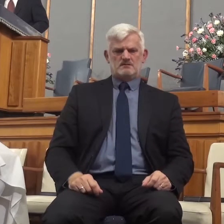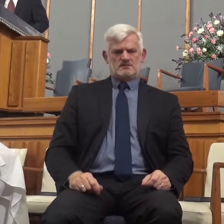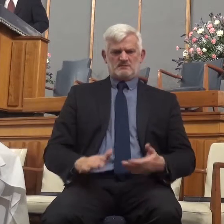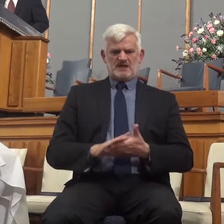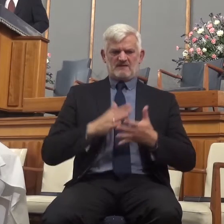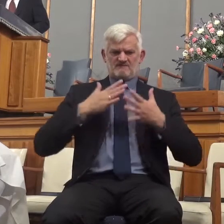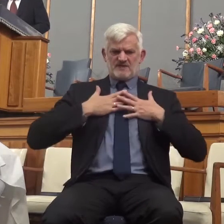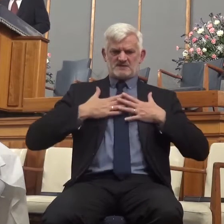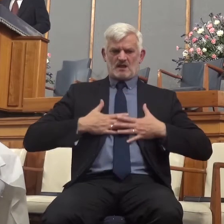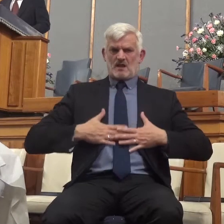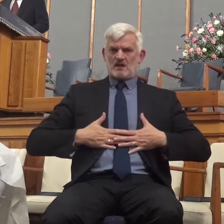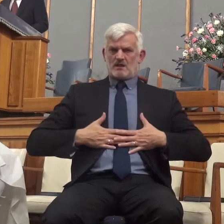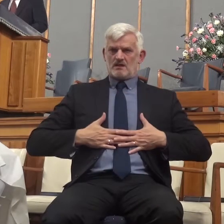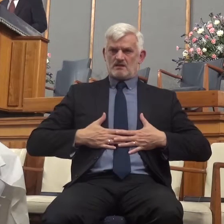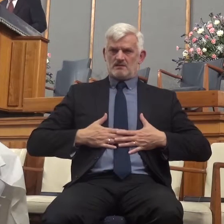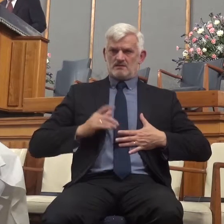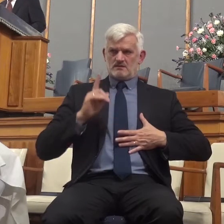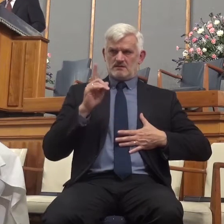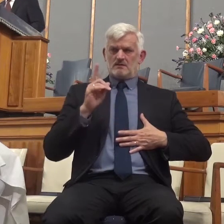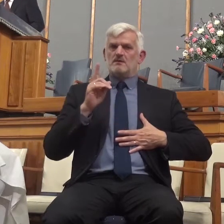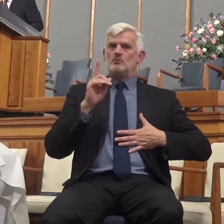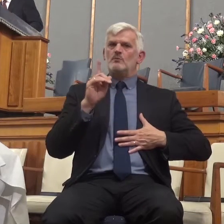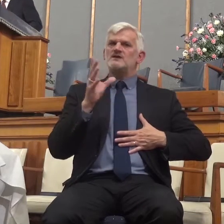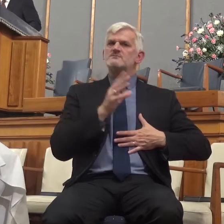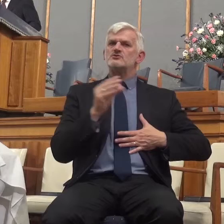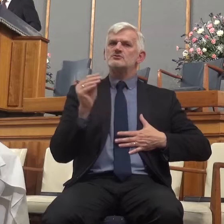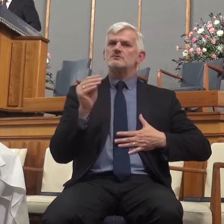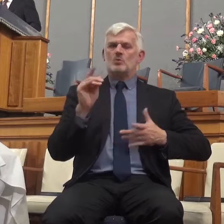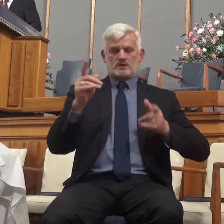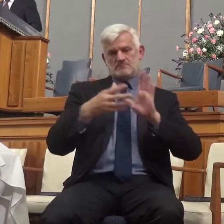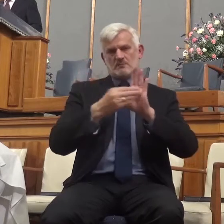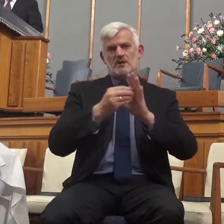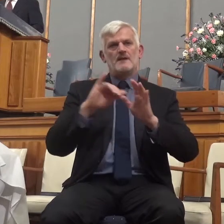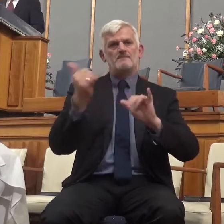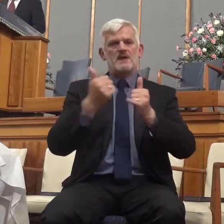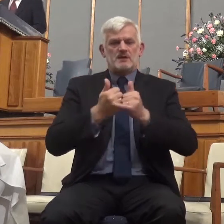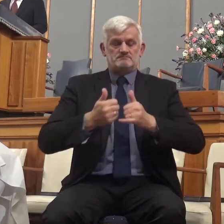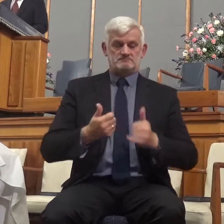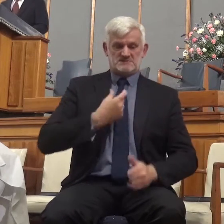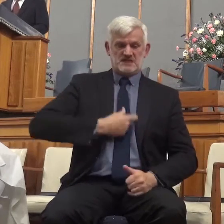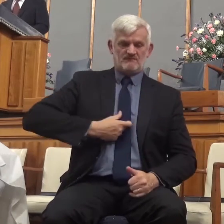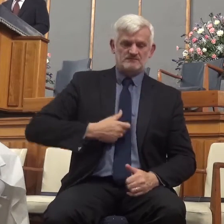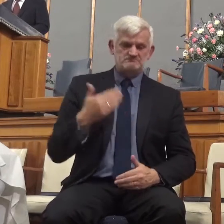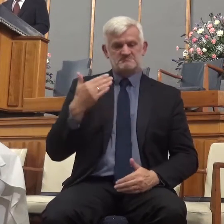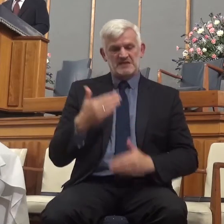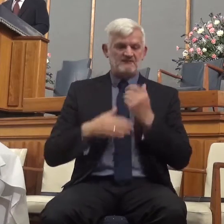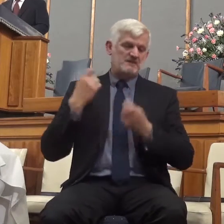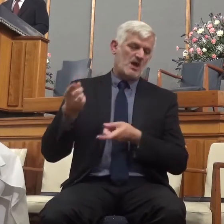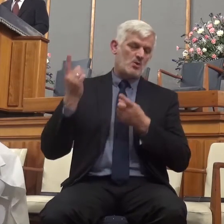that. Supposing I'm a person who never thinks about God, and I was one time, years